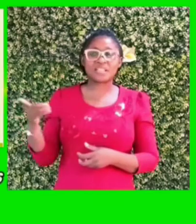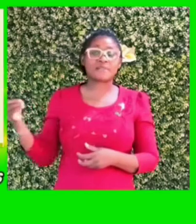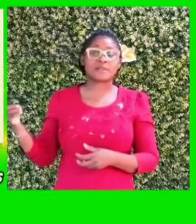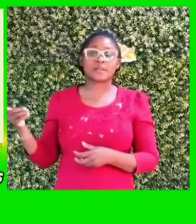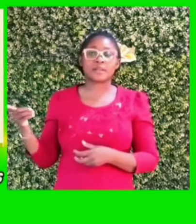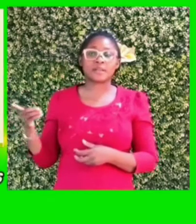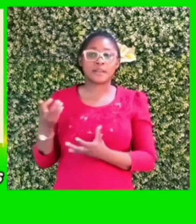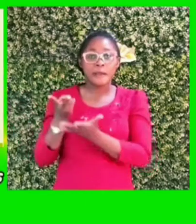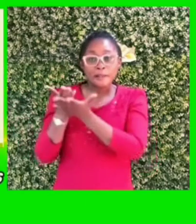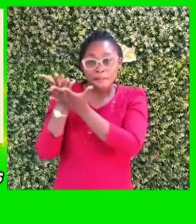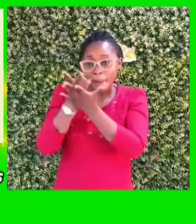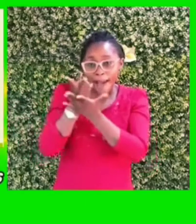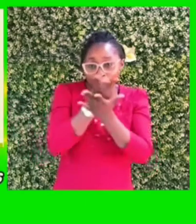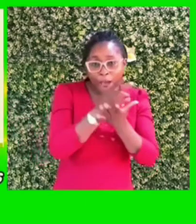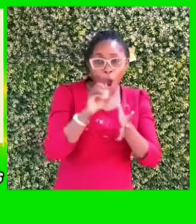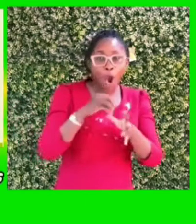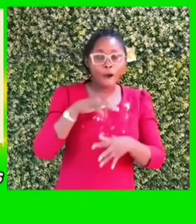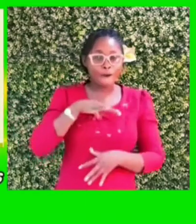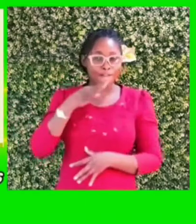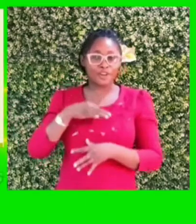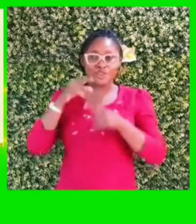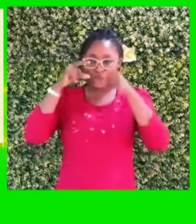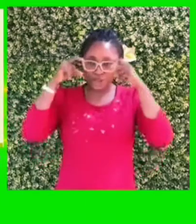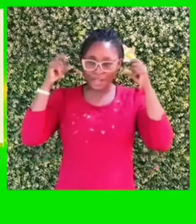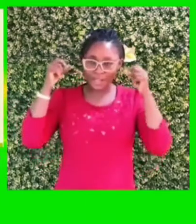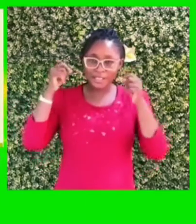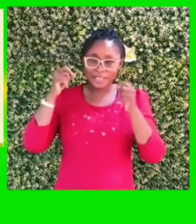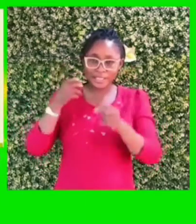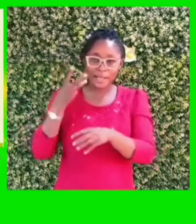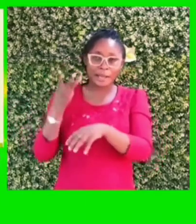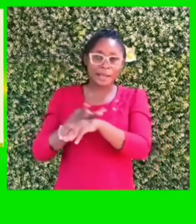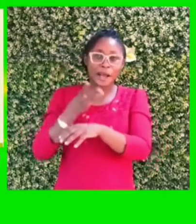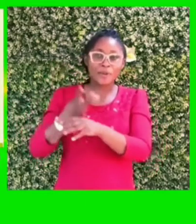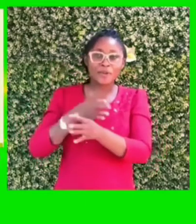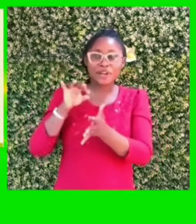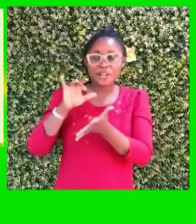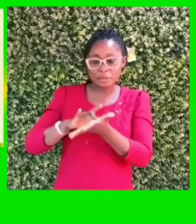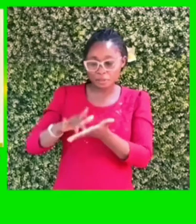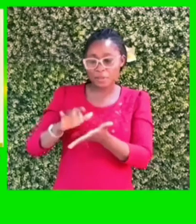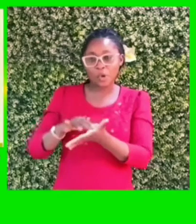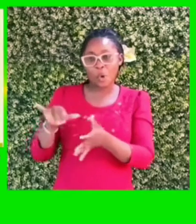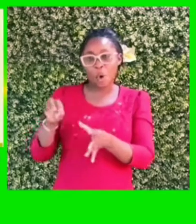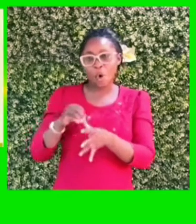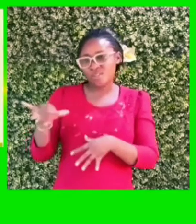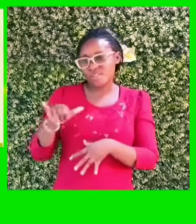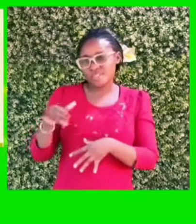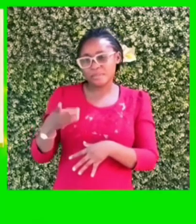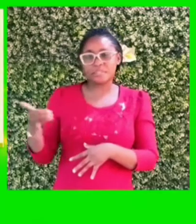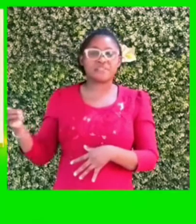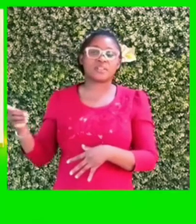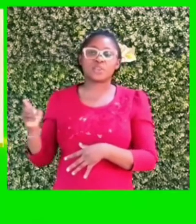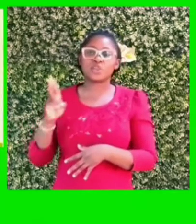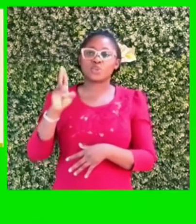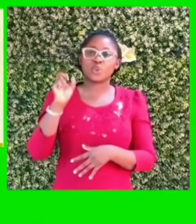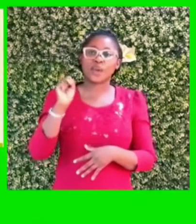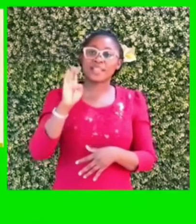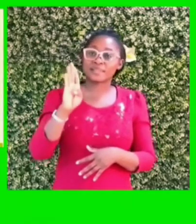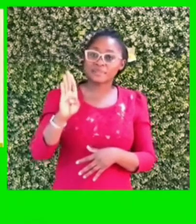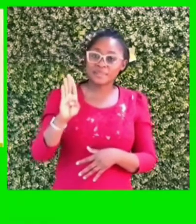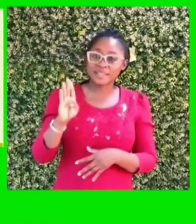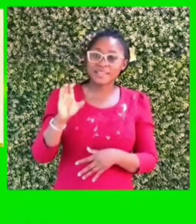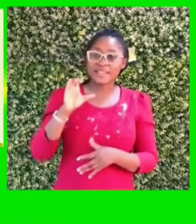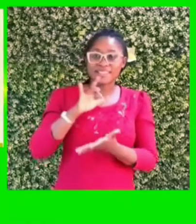devices, spy or fashion glasses, calculators or similar electronic devices,